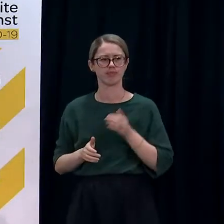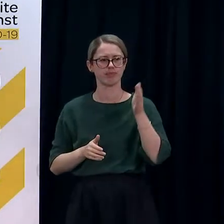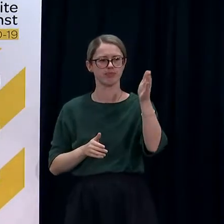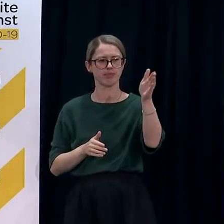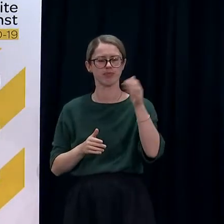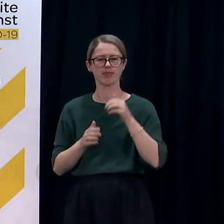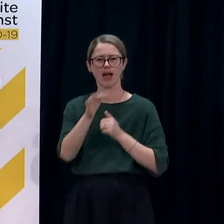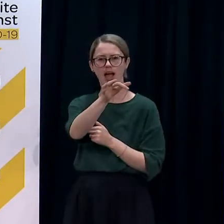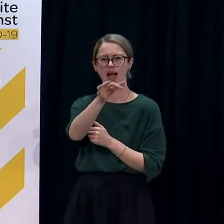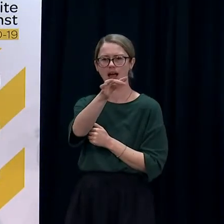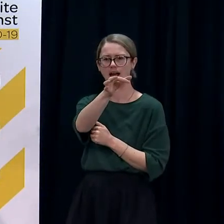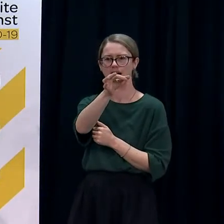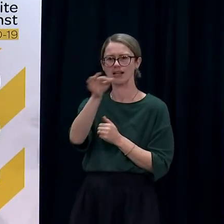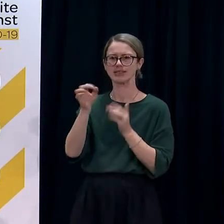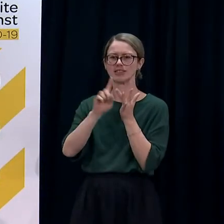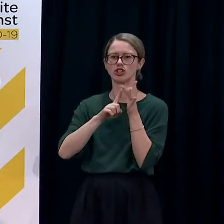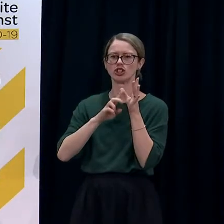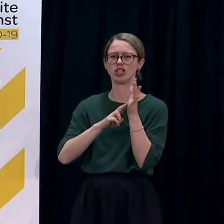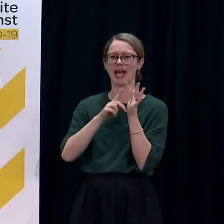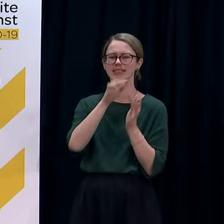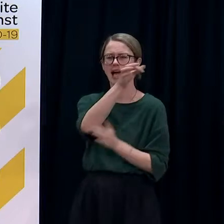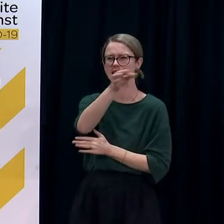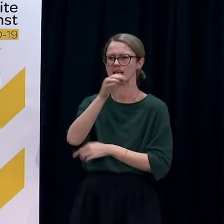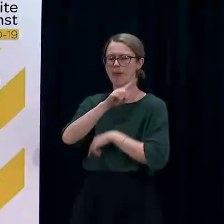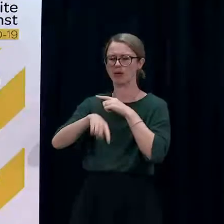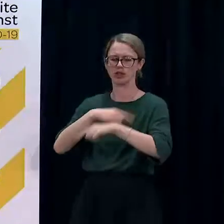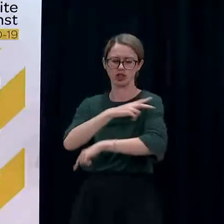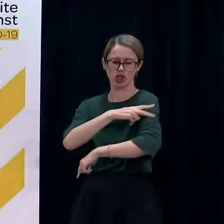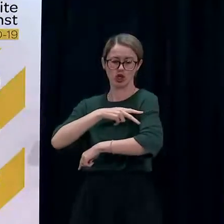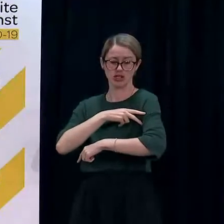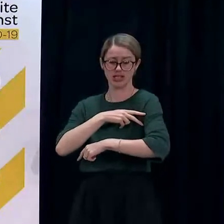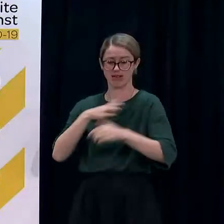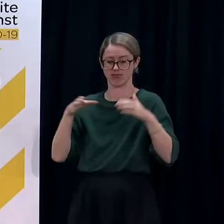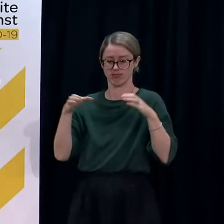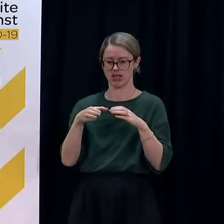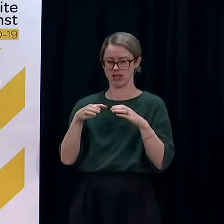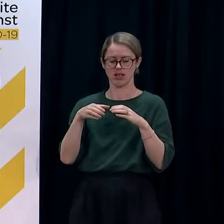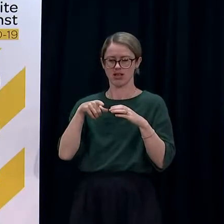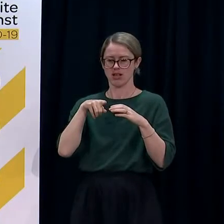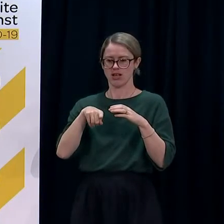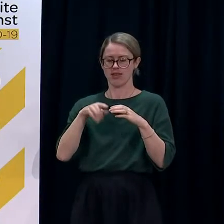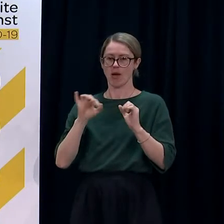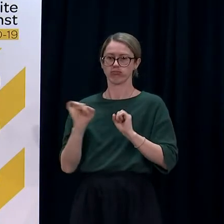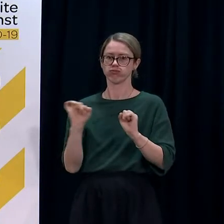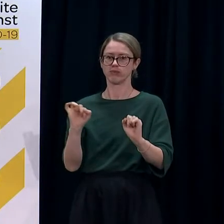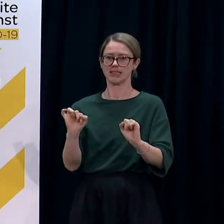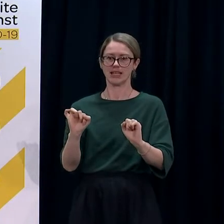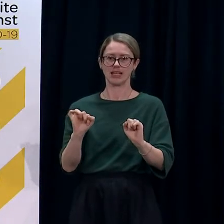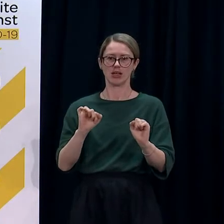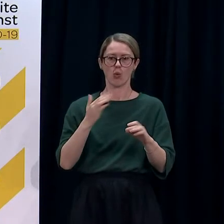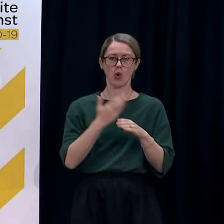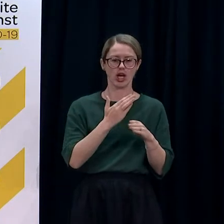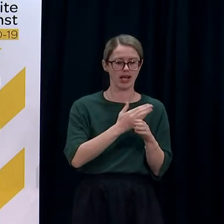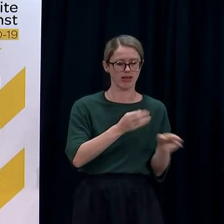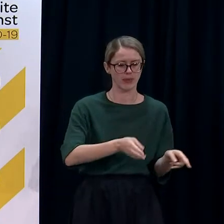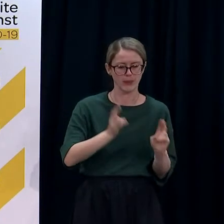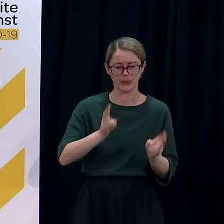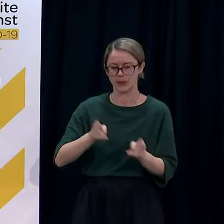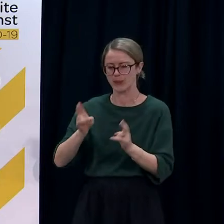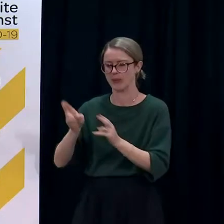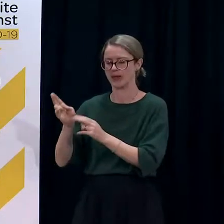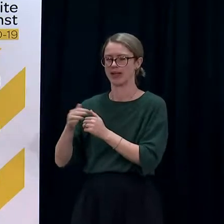under pressure by the situation in Auckland and obviously the number of positive cases in that city and